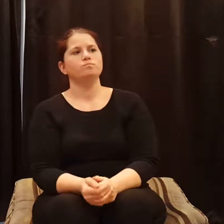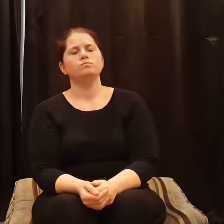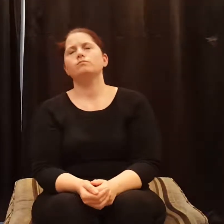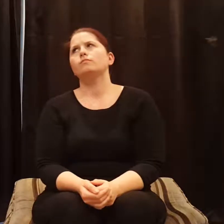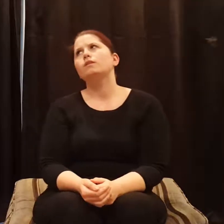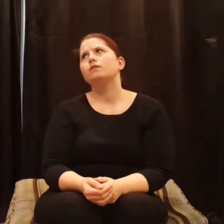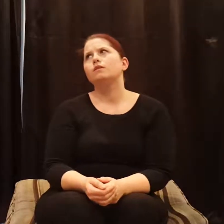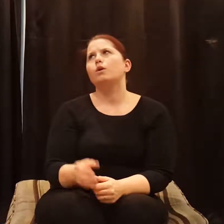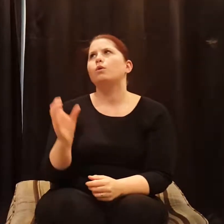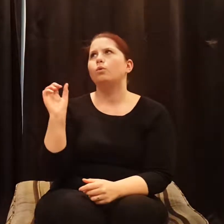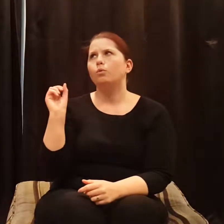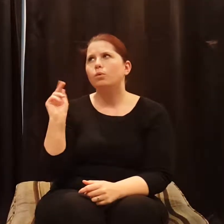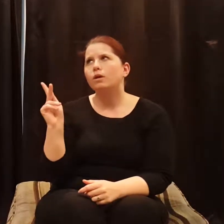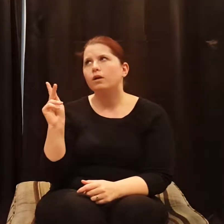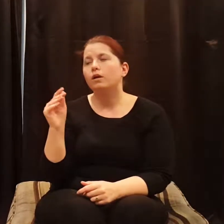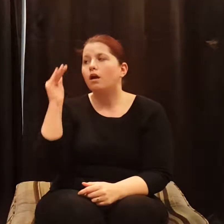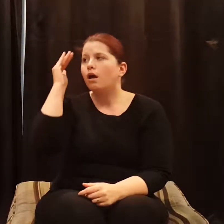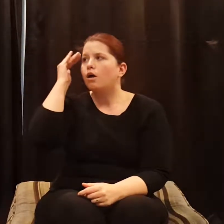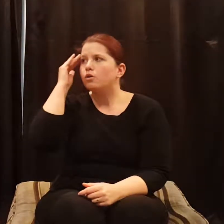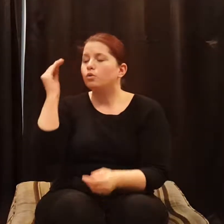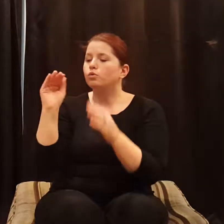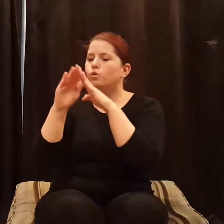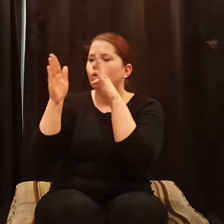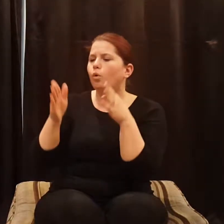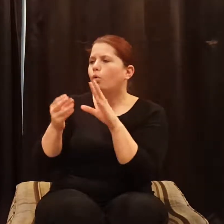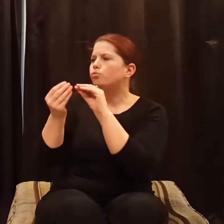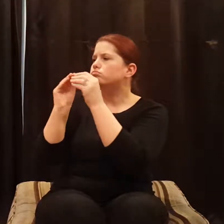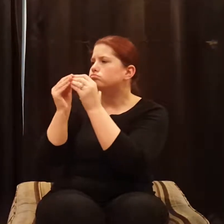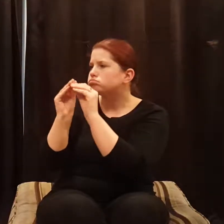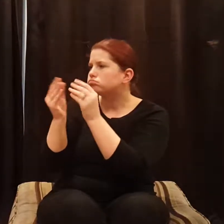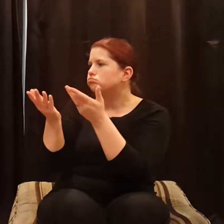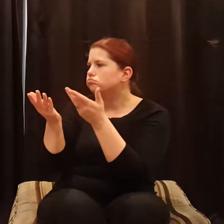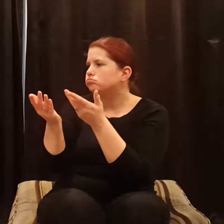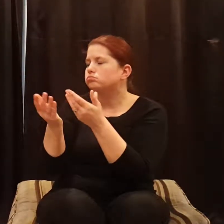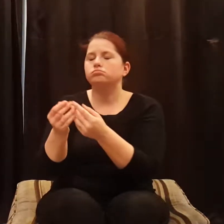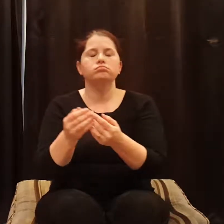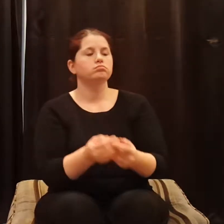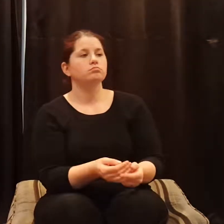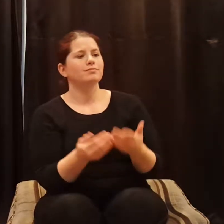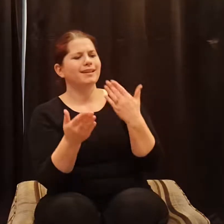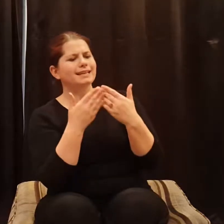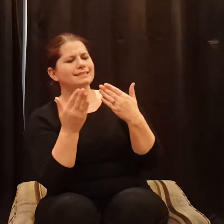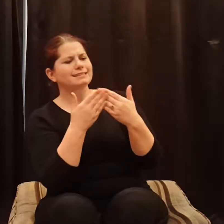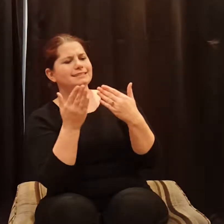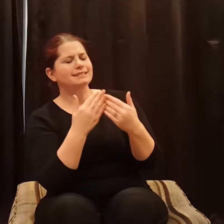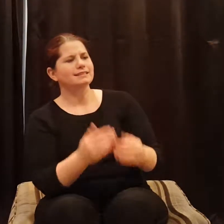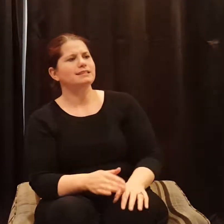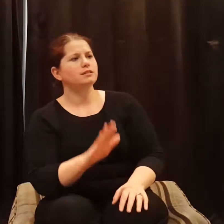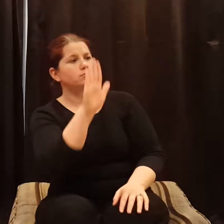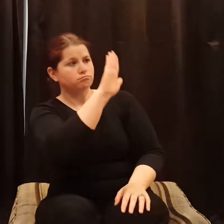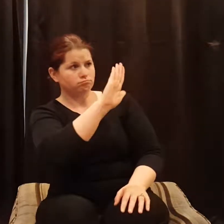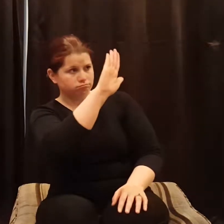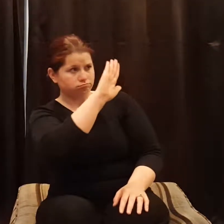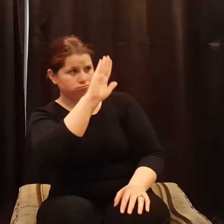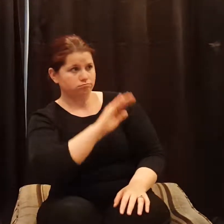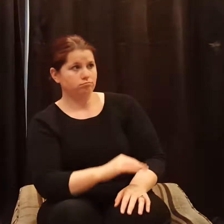do you know your home address? I said, well, easy. This is District 8. There's block 17, house number 1. You